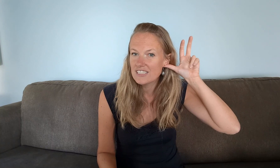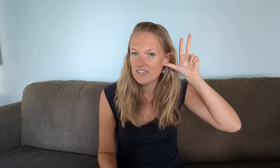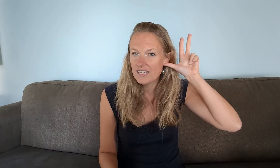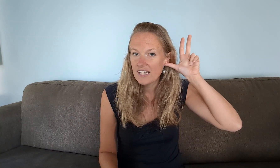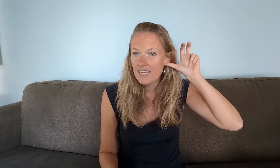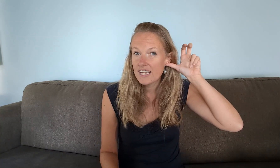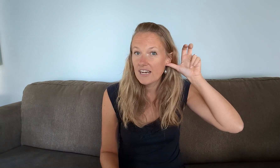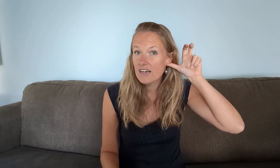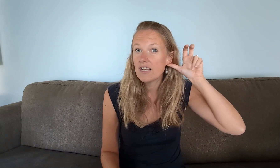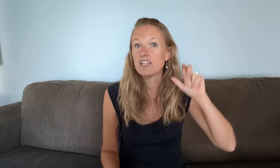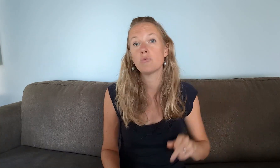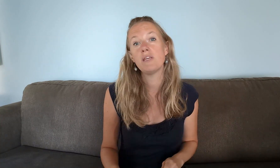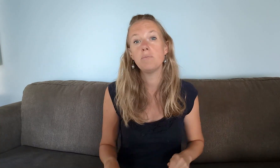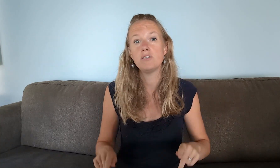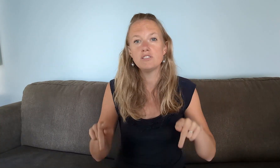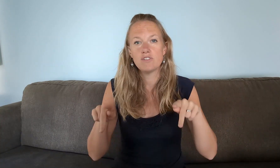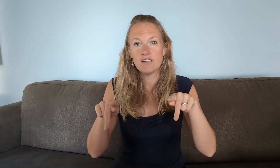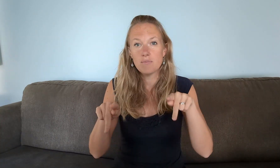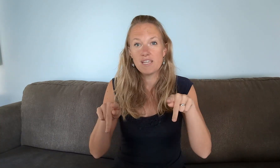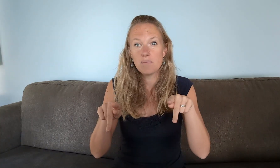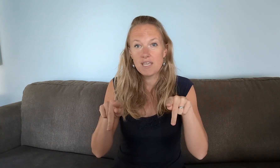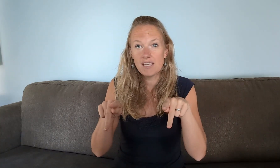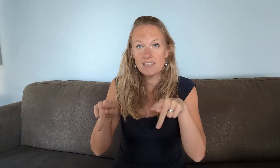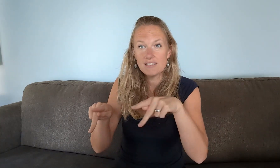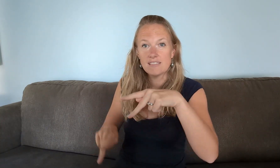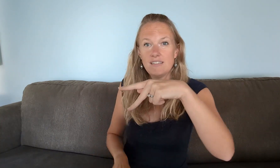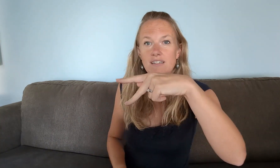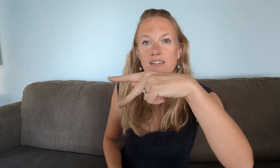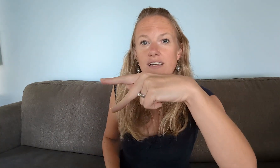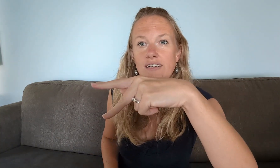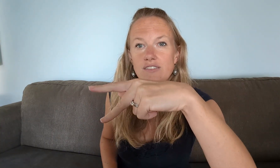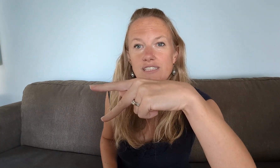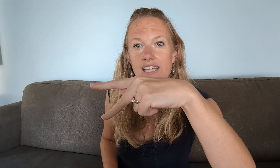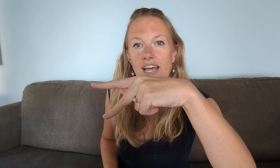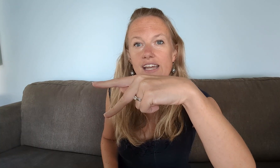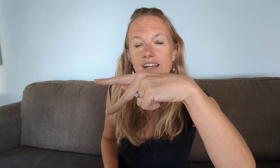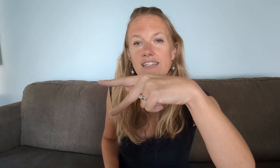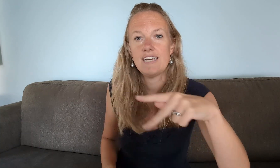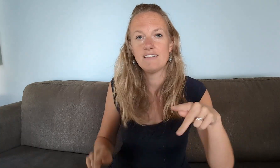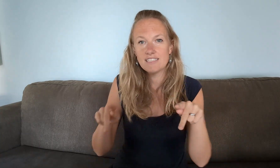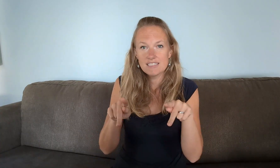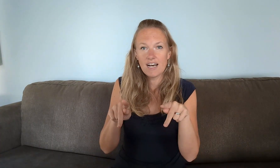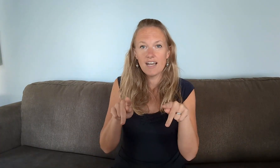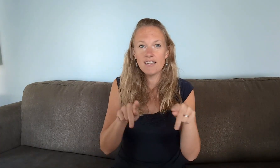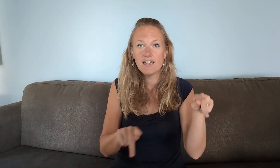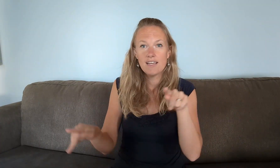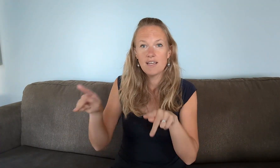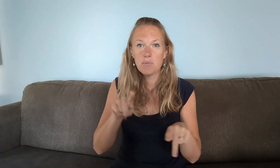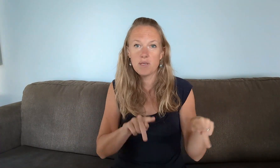do it. Here, and then your people. So for there, you're making P's. Okay, so it's a K, kind of down on its side.